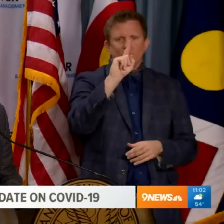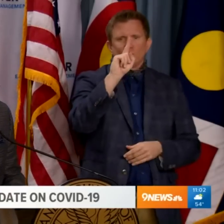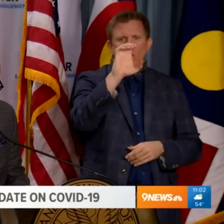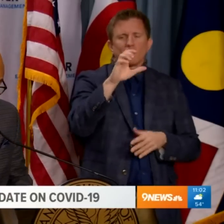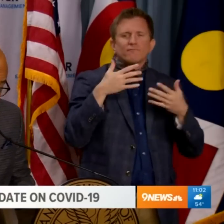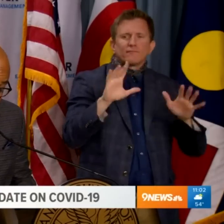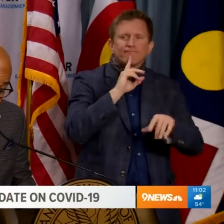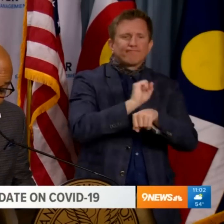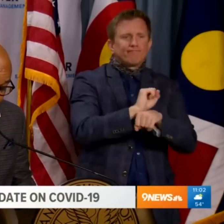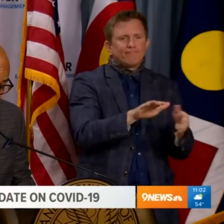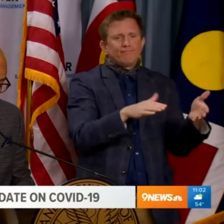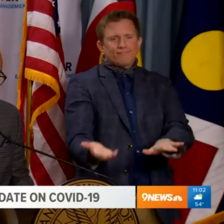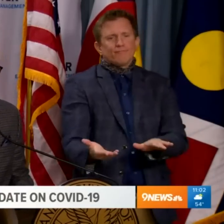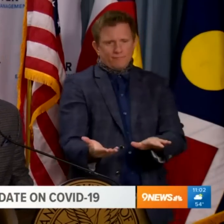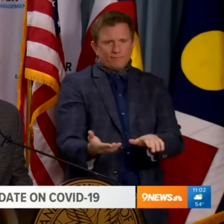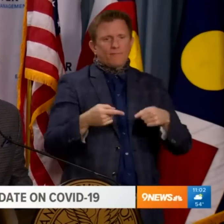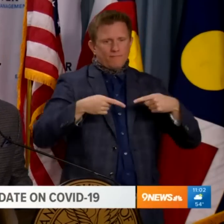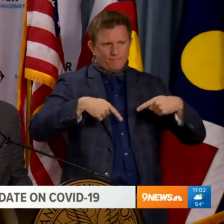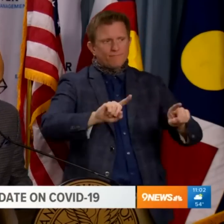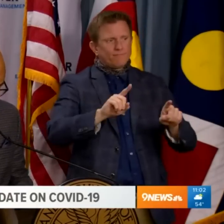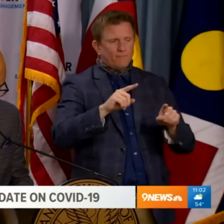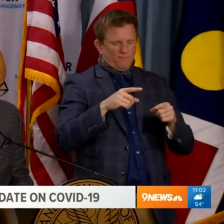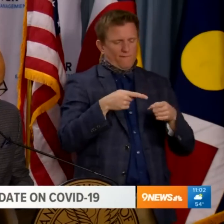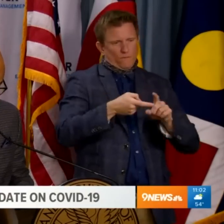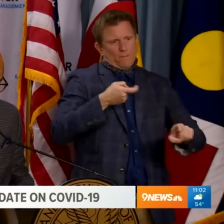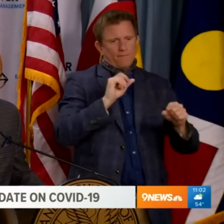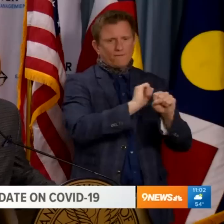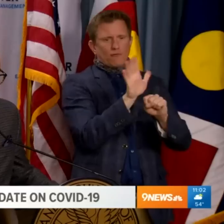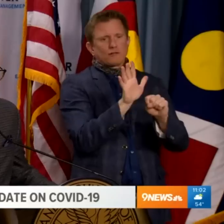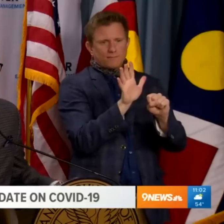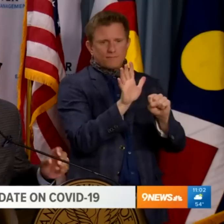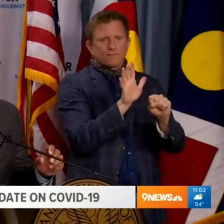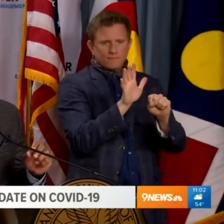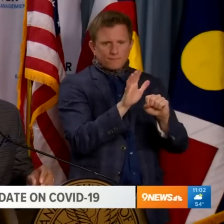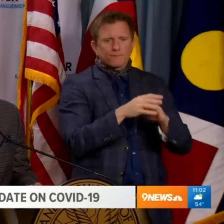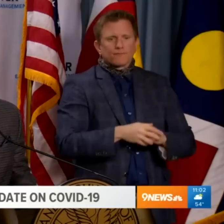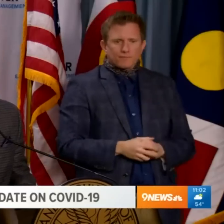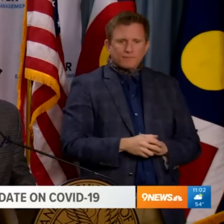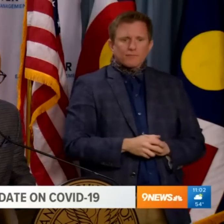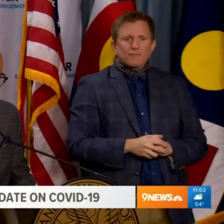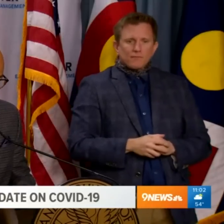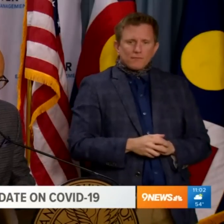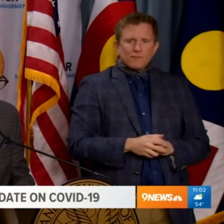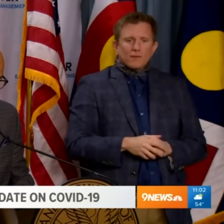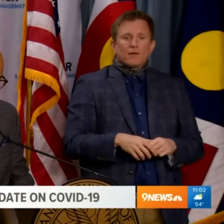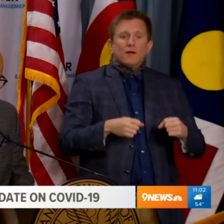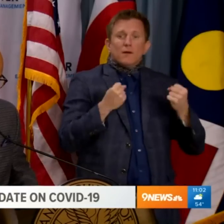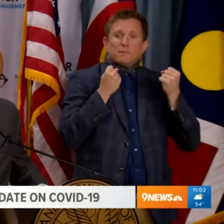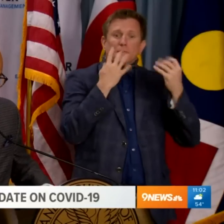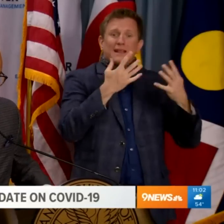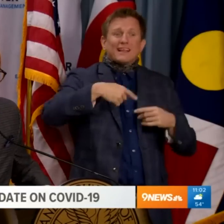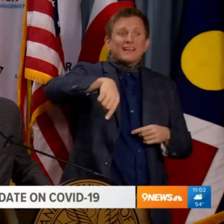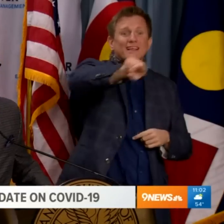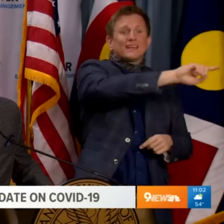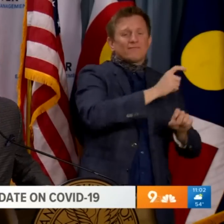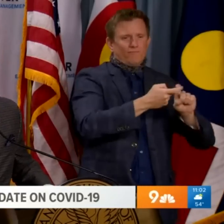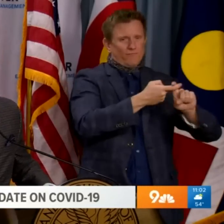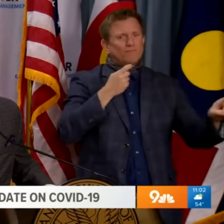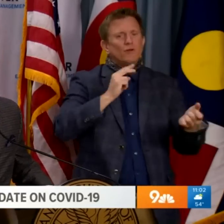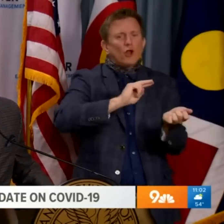feel and see in terms of the curve on this virus is due to your diligence, commitment to serve and to protect